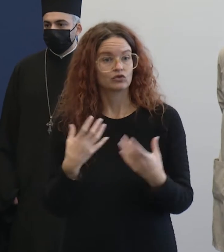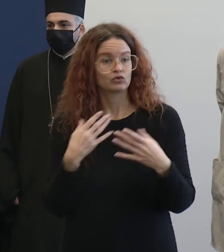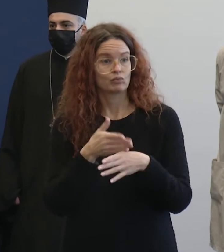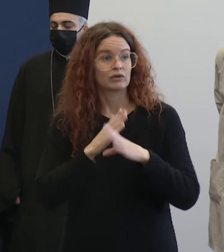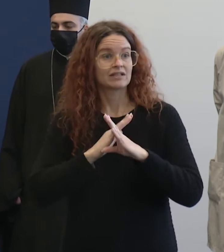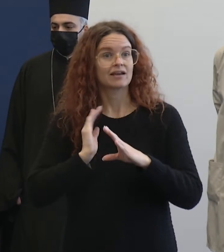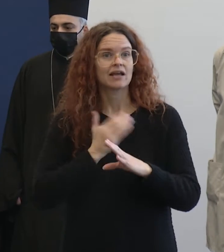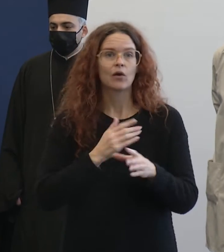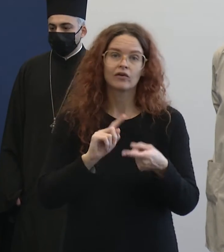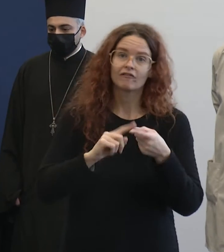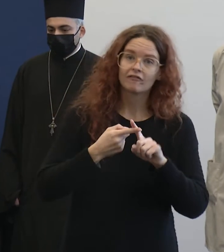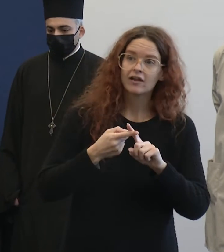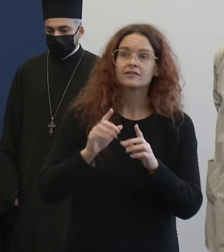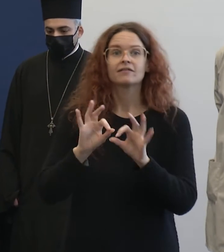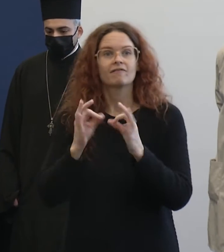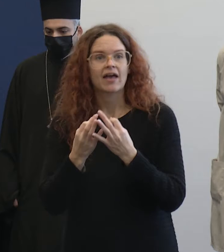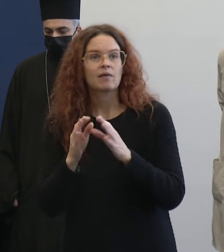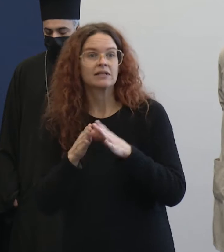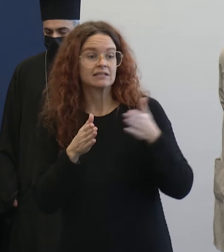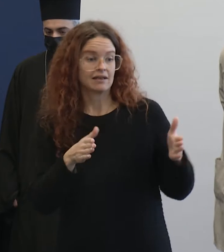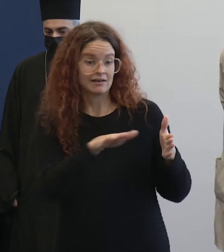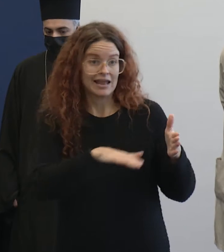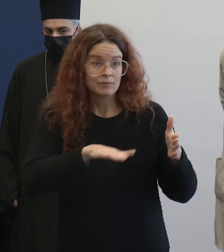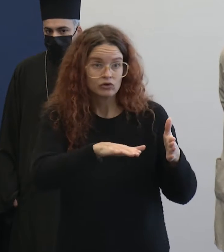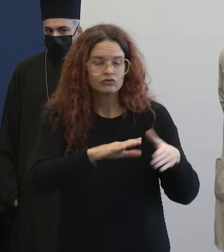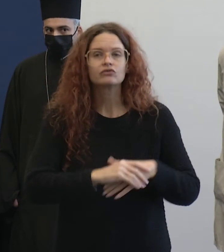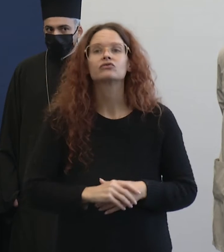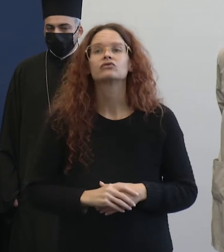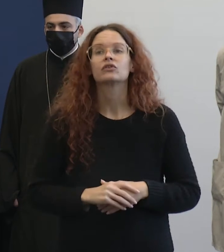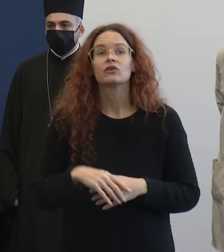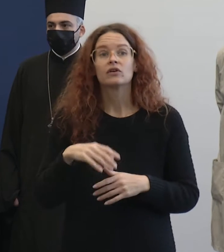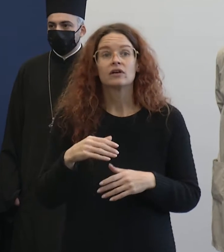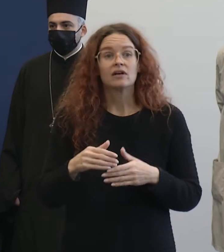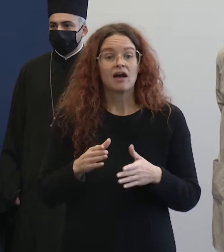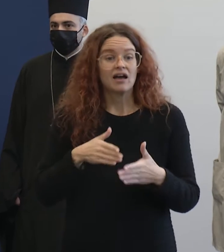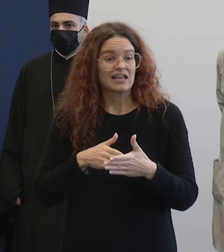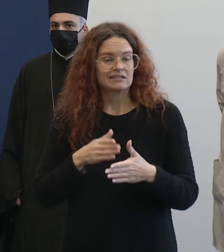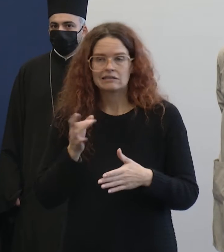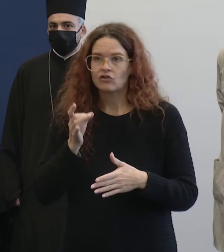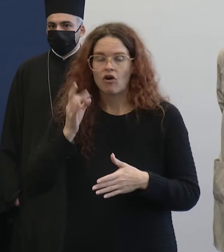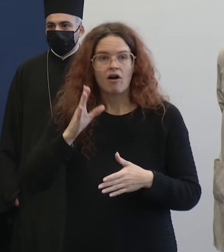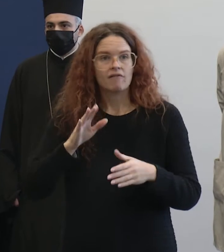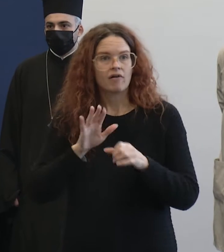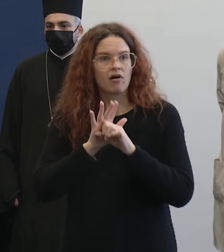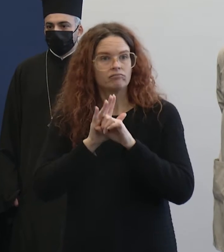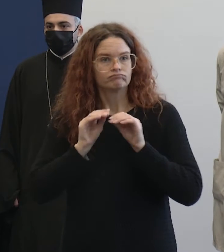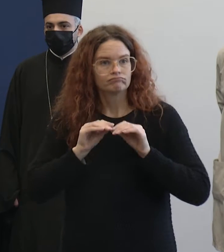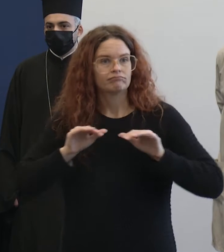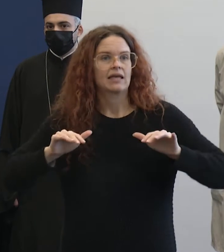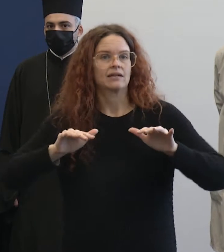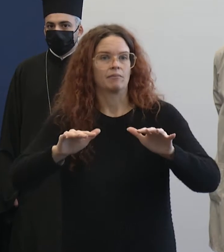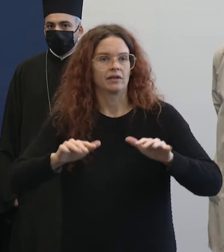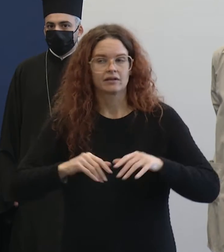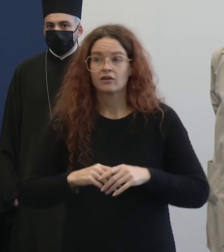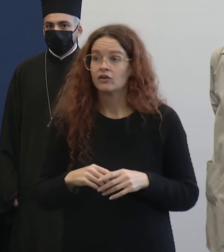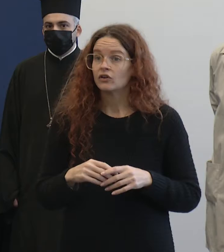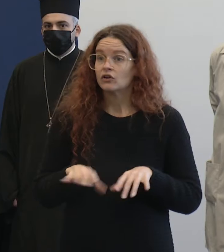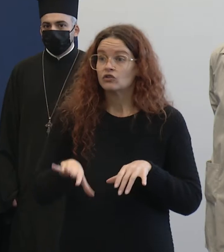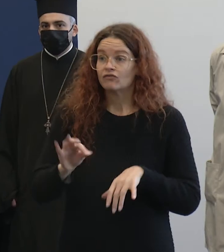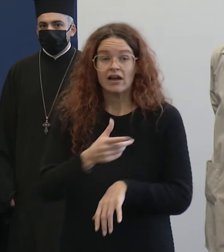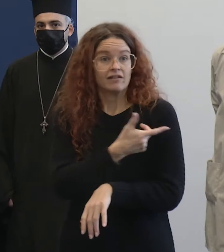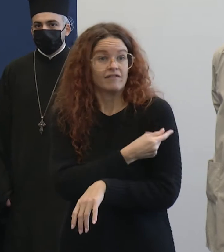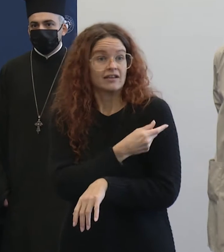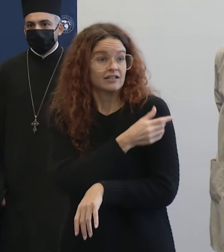our families, our friends and neighbors against the ongoing insidious pandemic. And so to find a vaccination